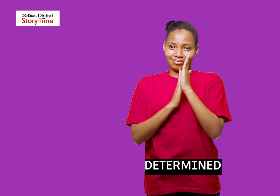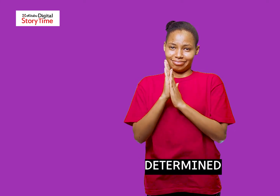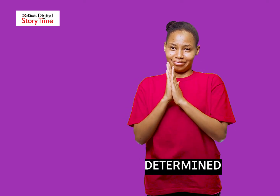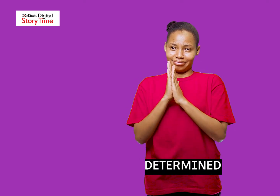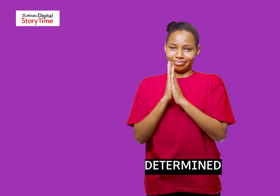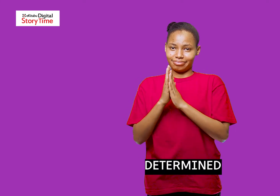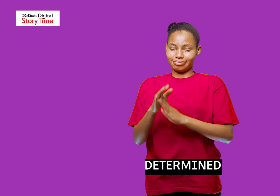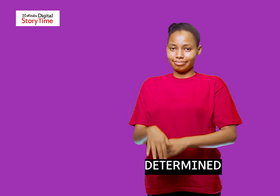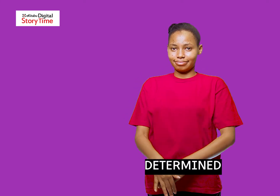Determined.